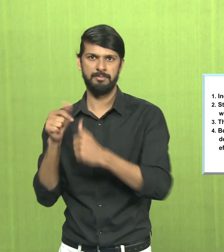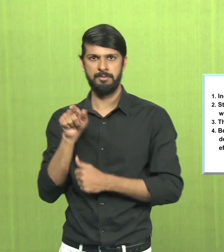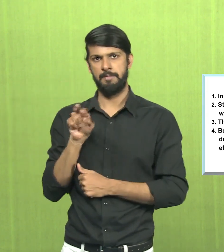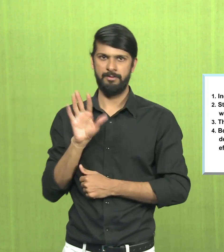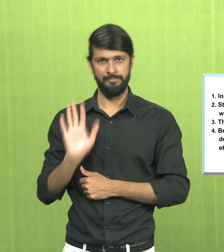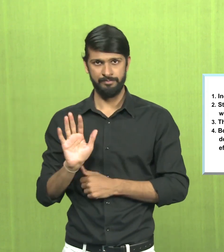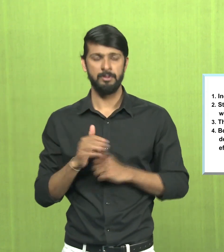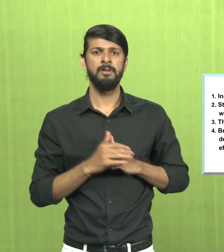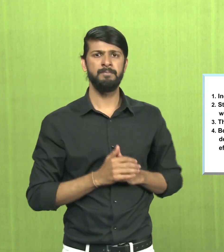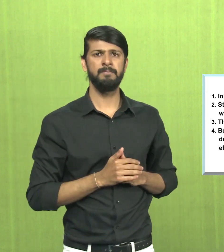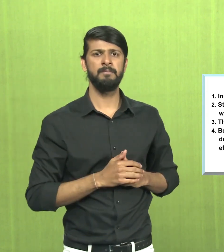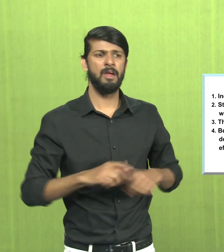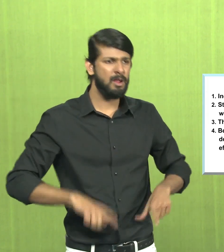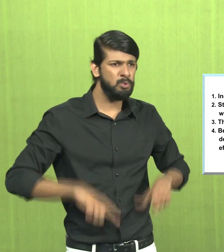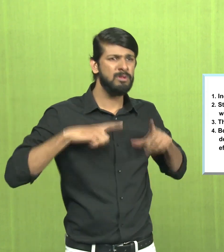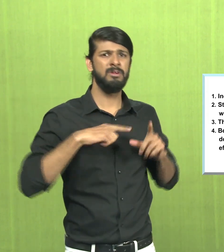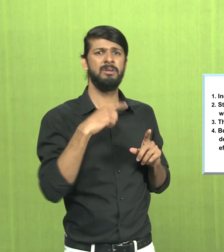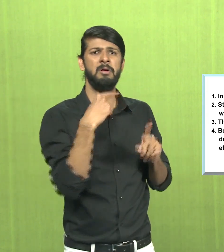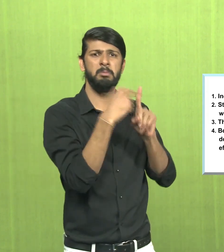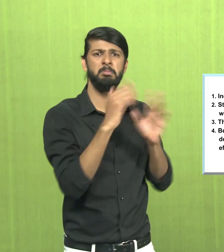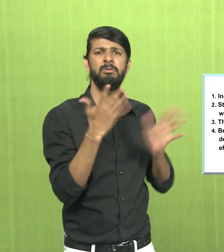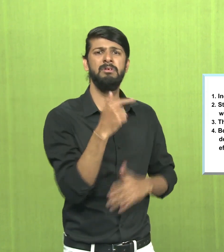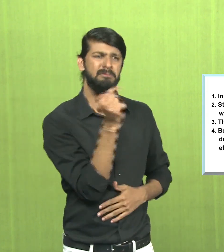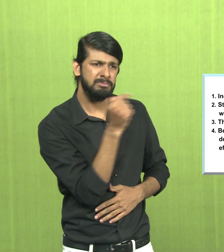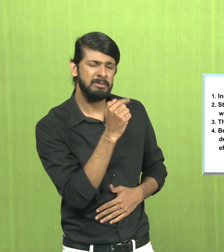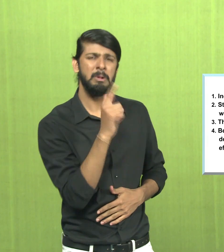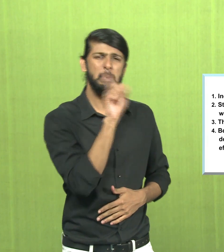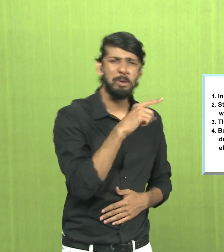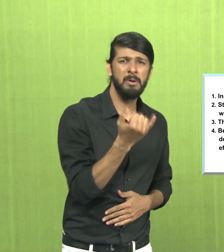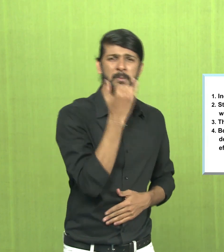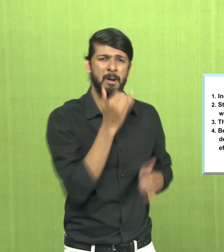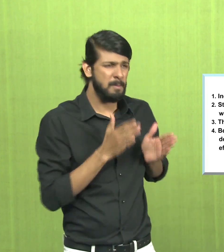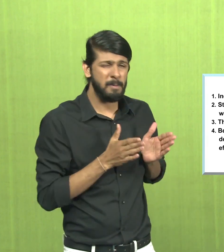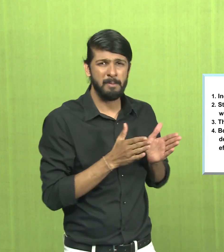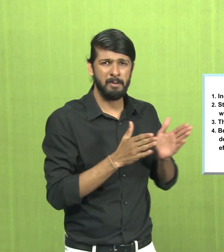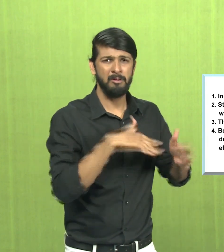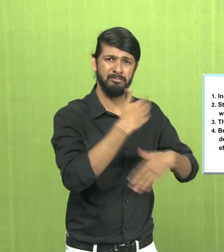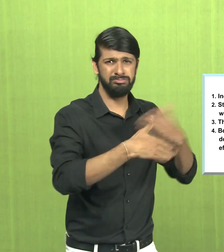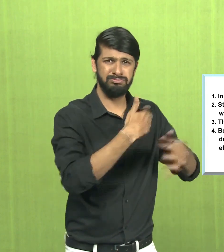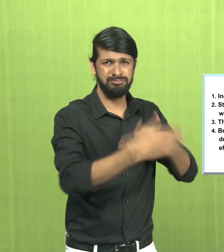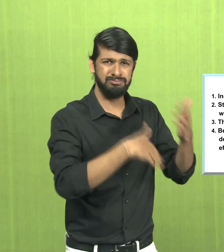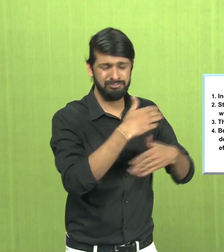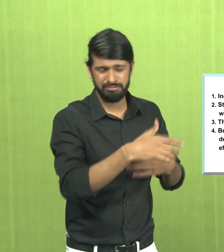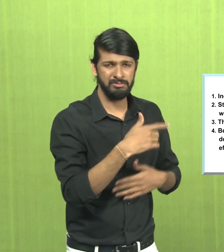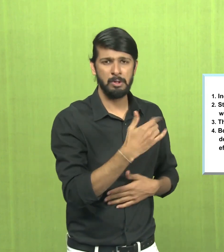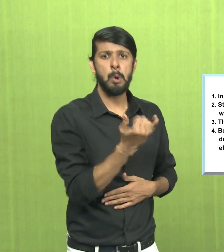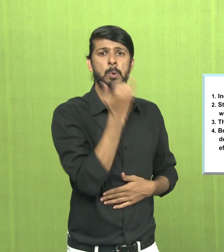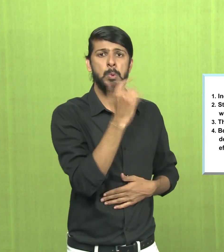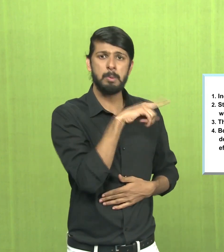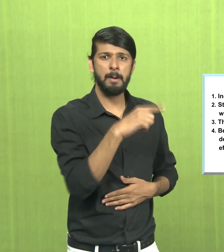So, if you have a positive outlook, a positive approach, you would get